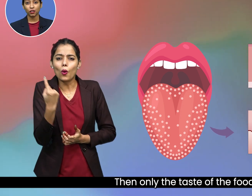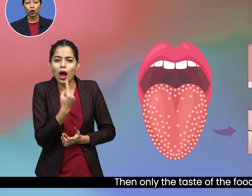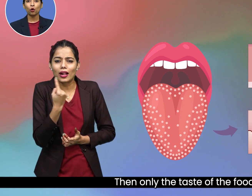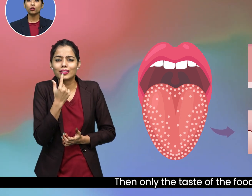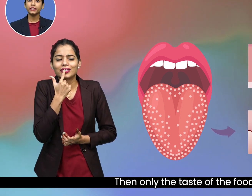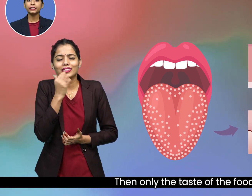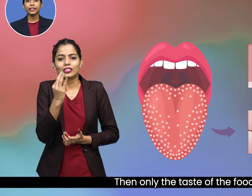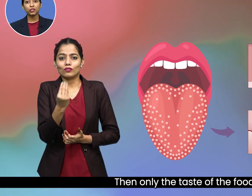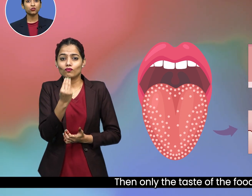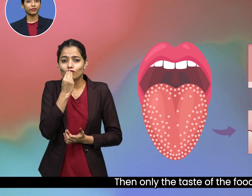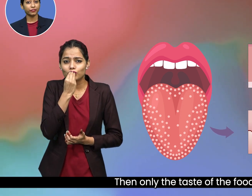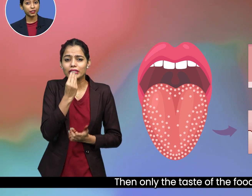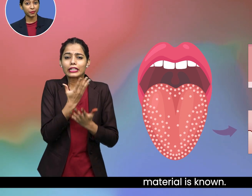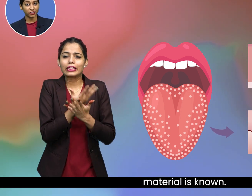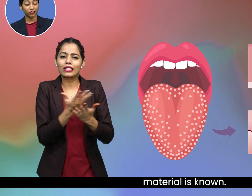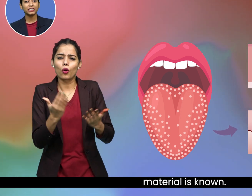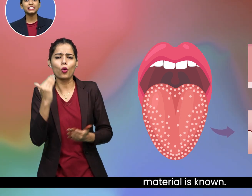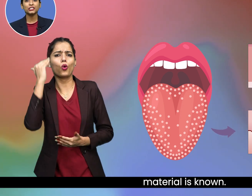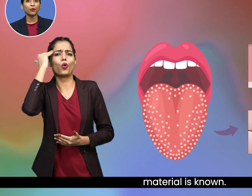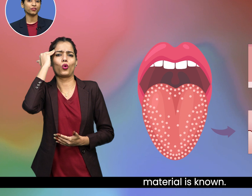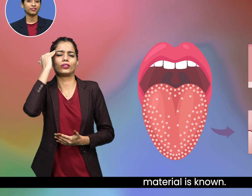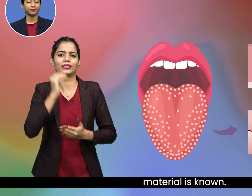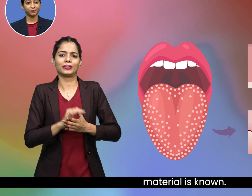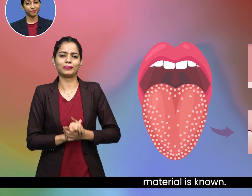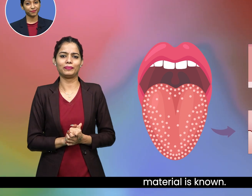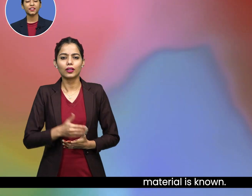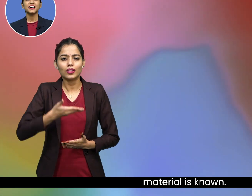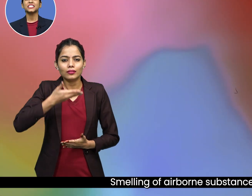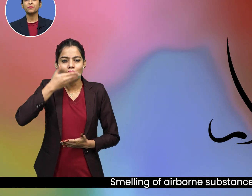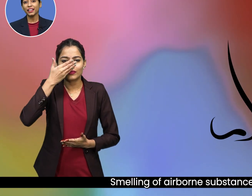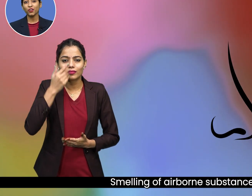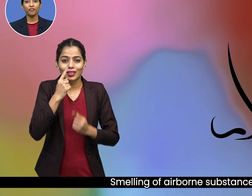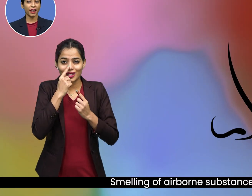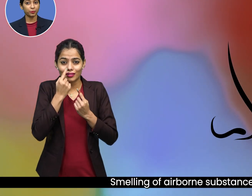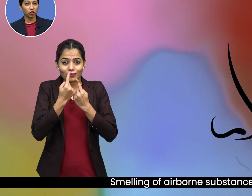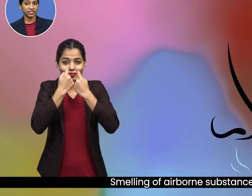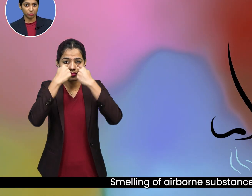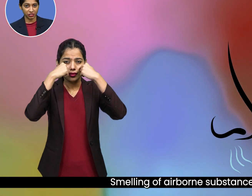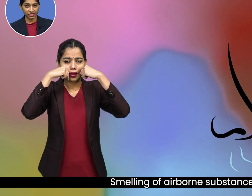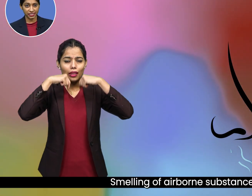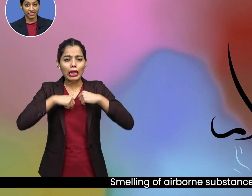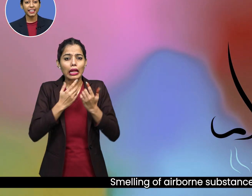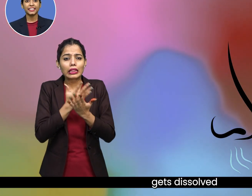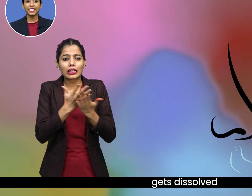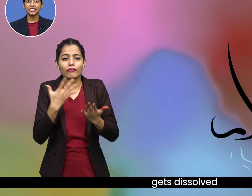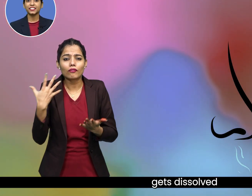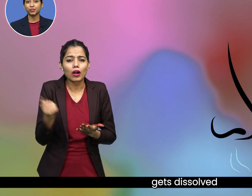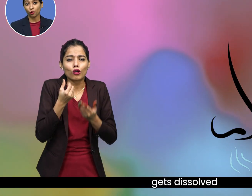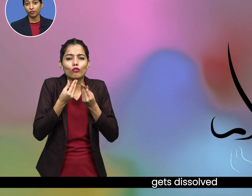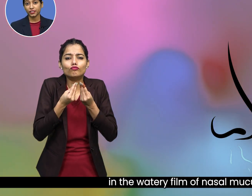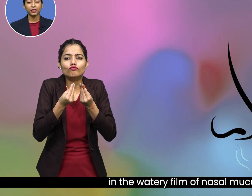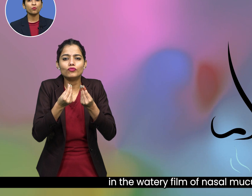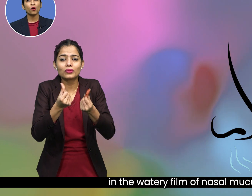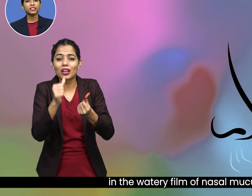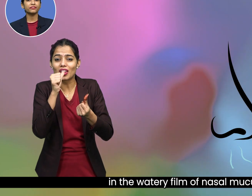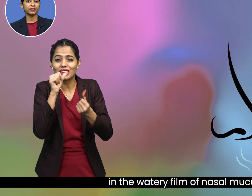Then only the taste of the food material is known. Smelling of airborne substances gets